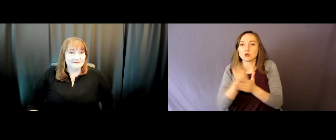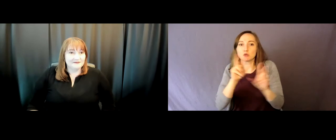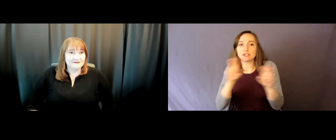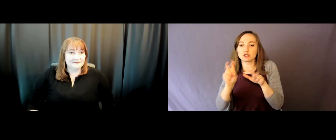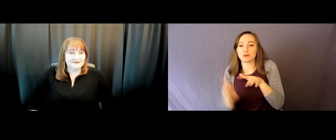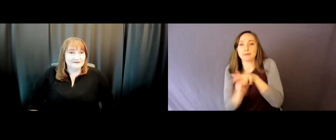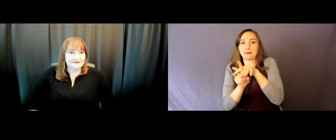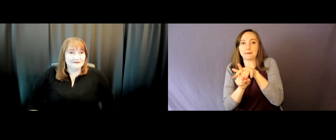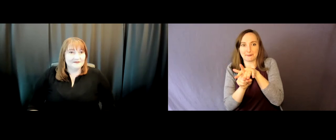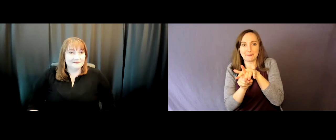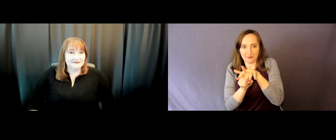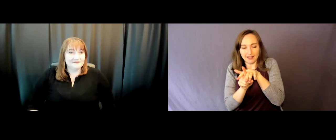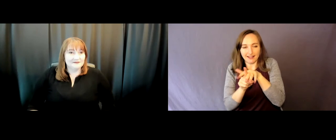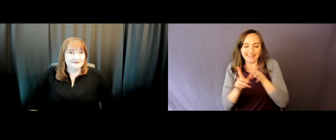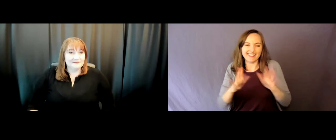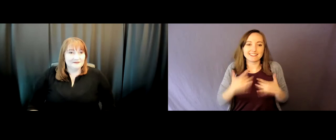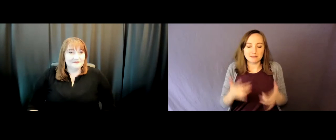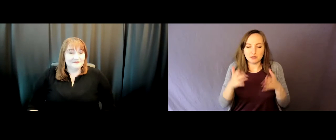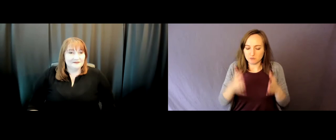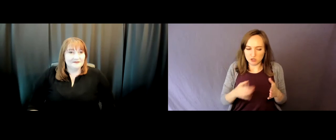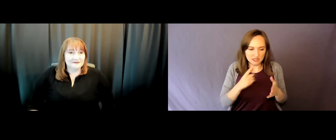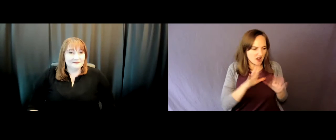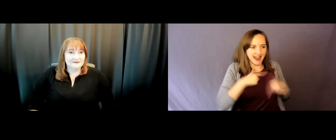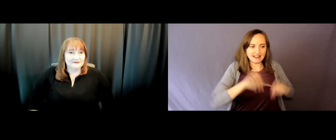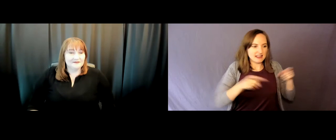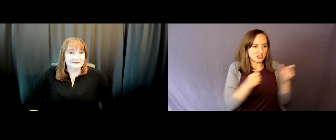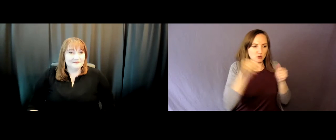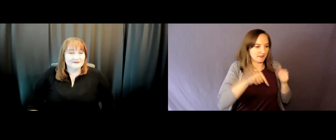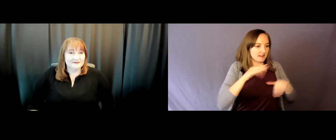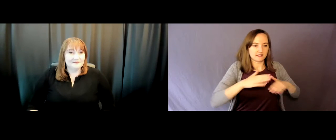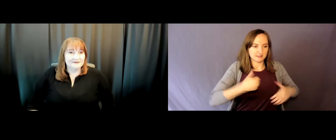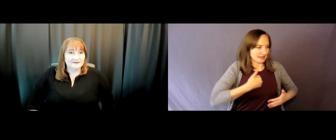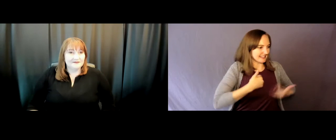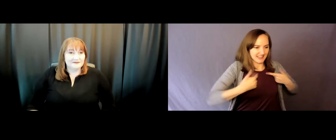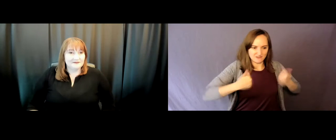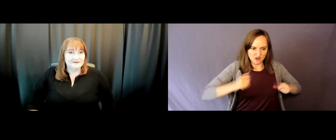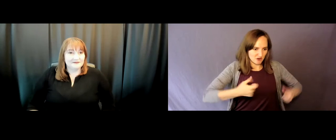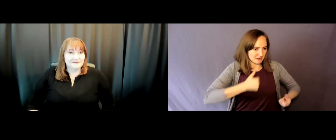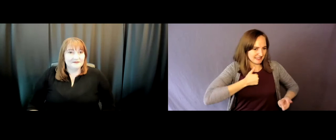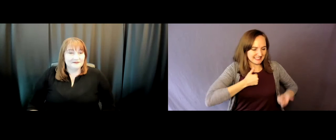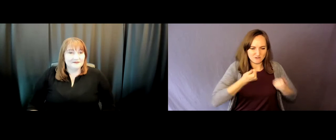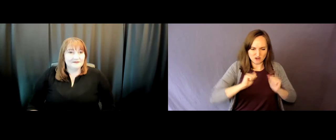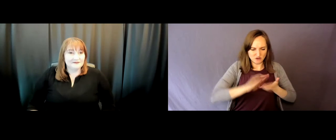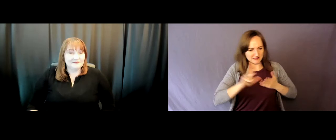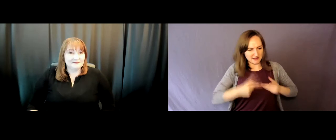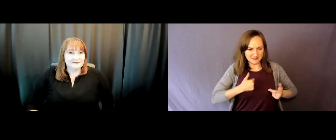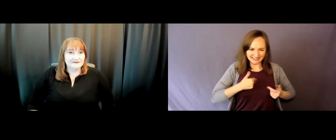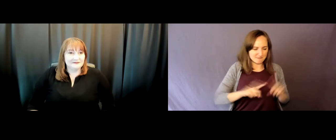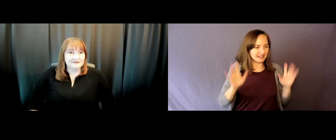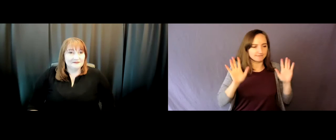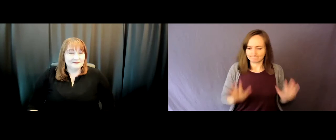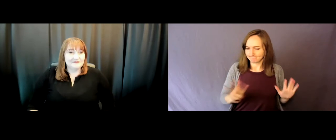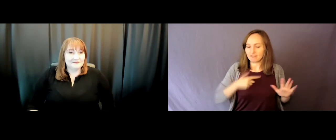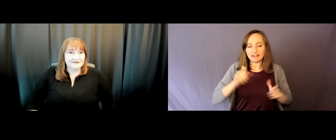up to the surface. That's typically when someone's like, okay, I can't deal with this on my own. I've tried to handle it on my own and clear it on my own, but this is when I